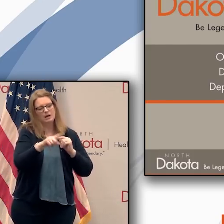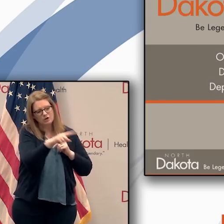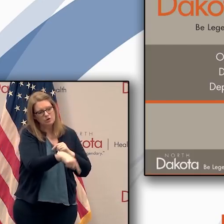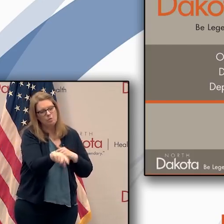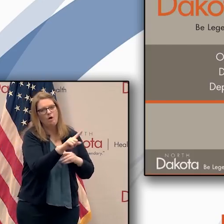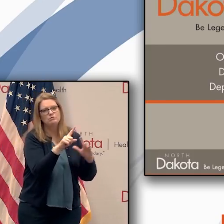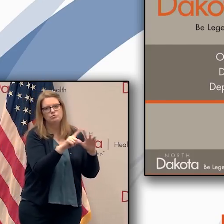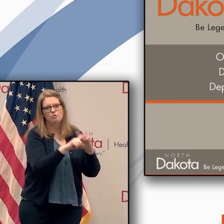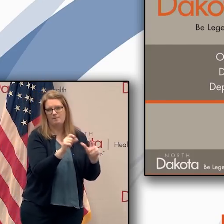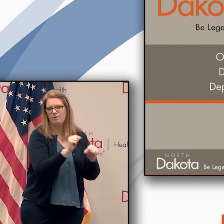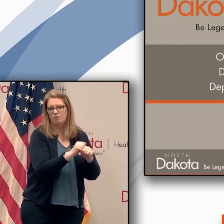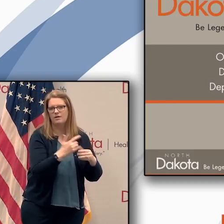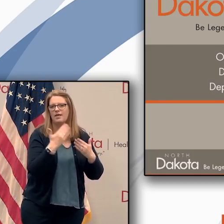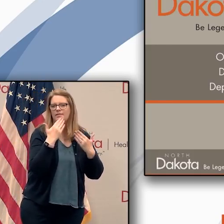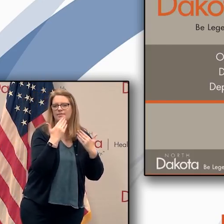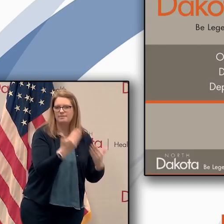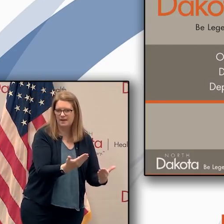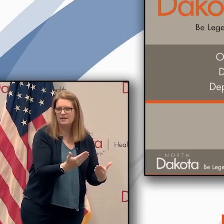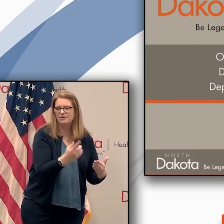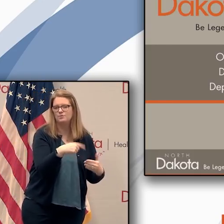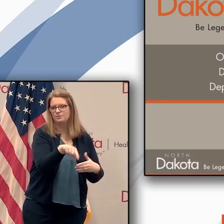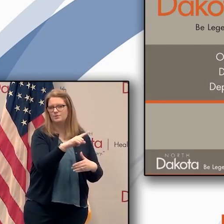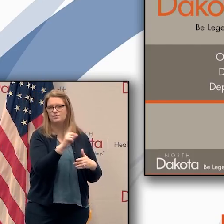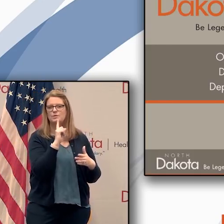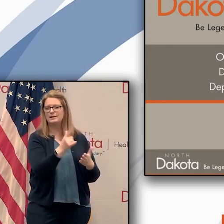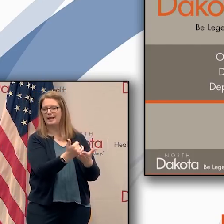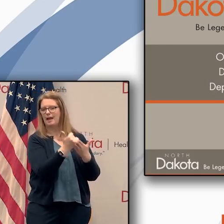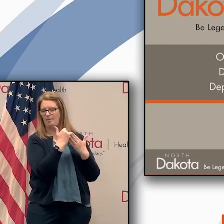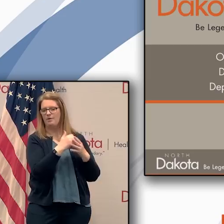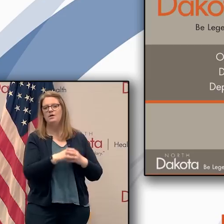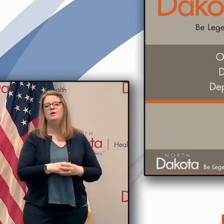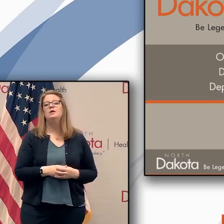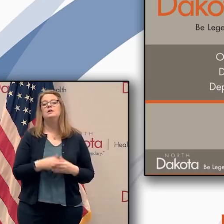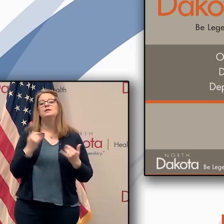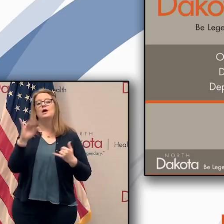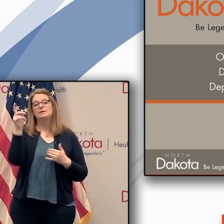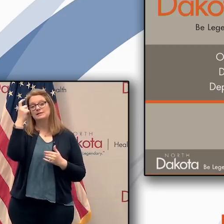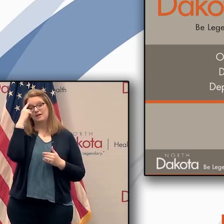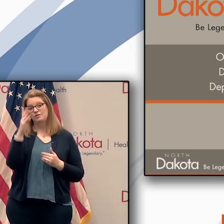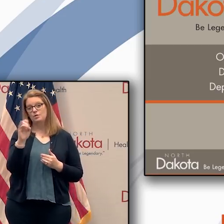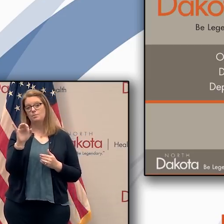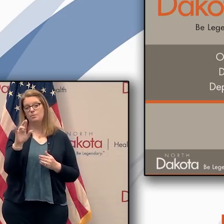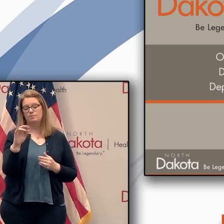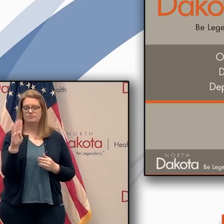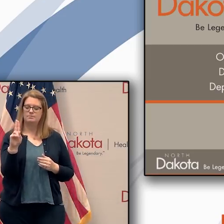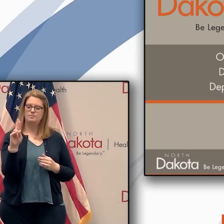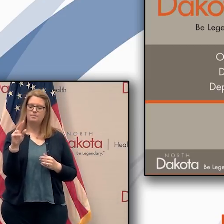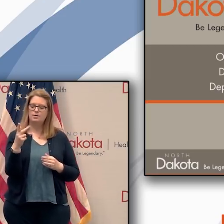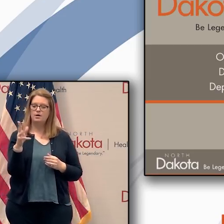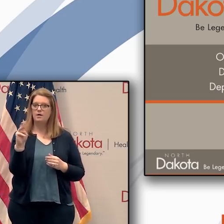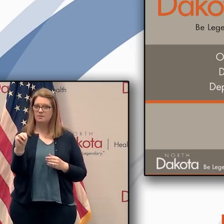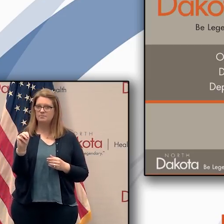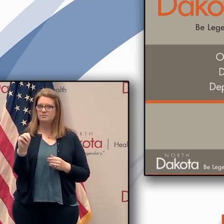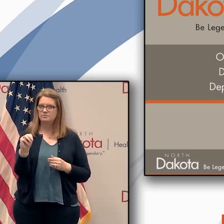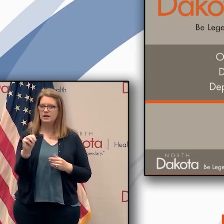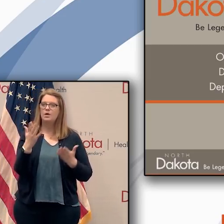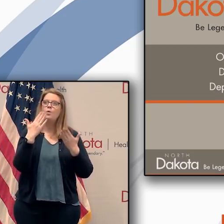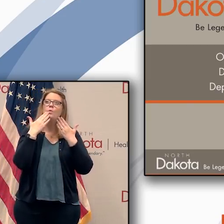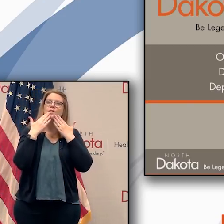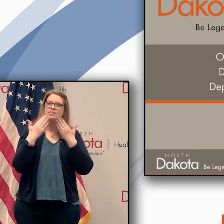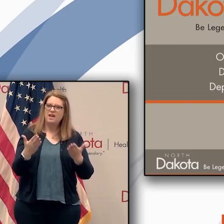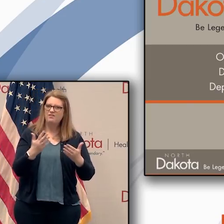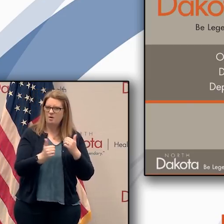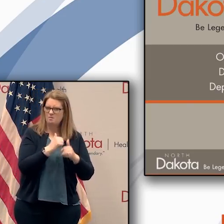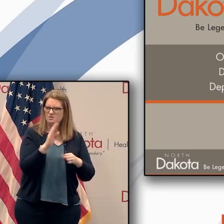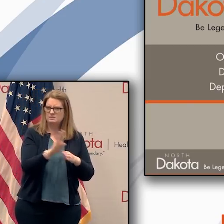our community during this time. You make a difference. As Governor Burgum said, we are fortunate that most businesses remained open,